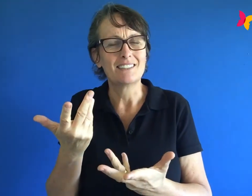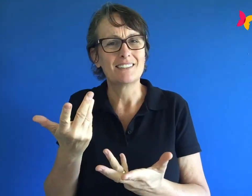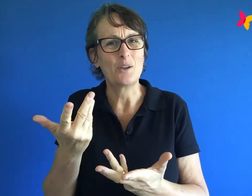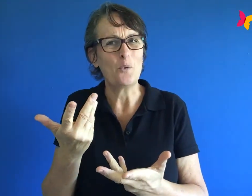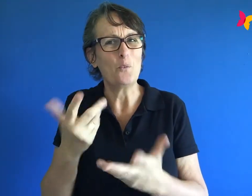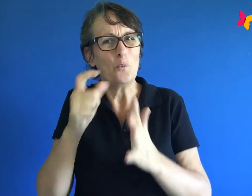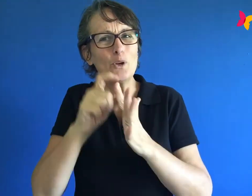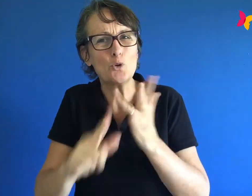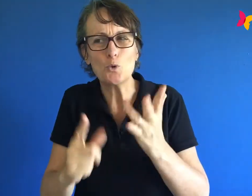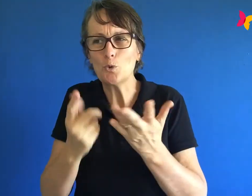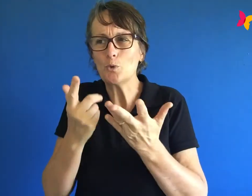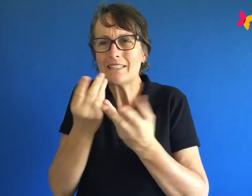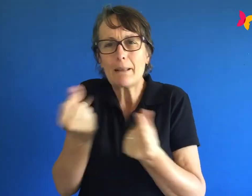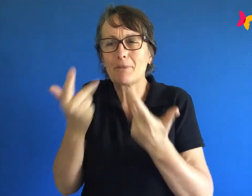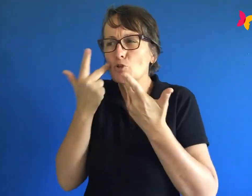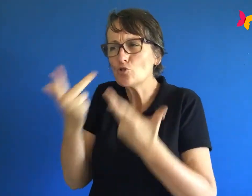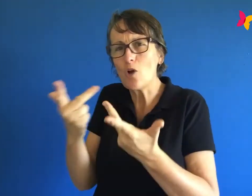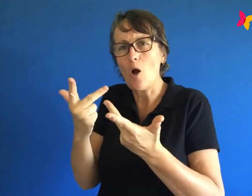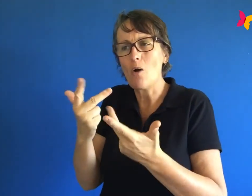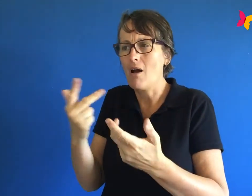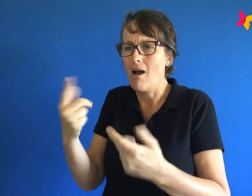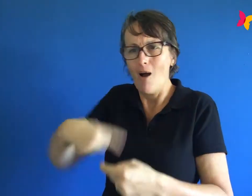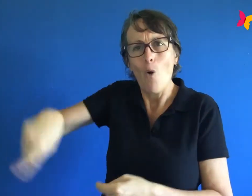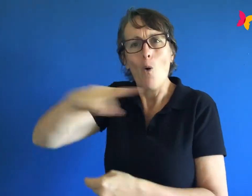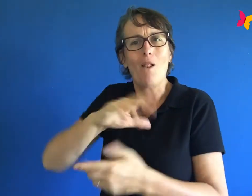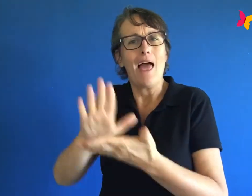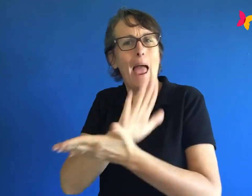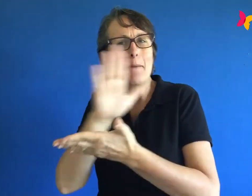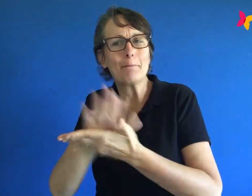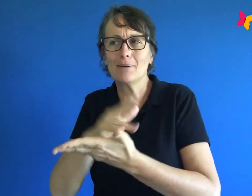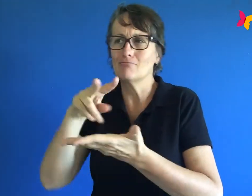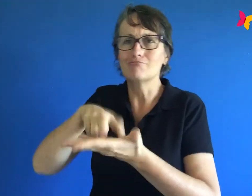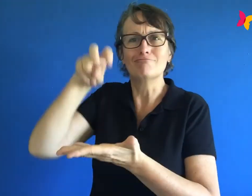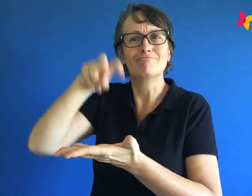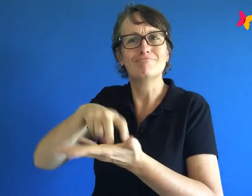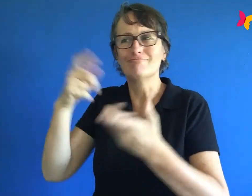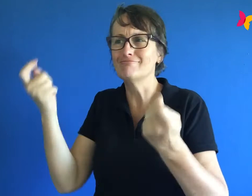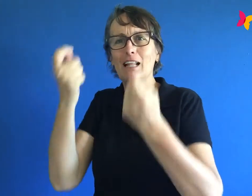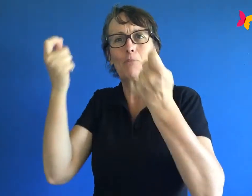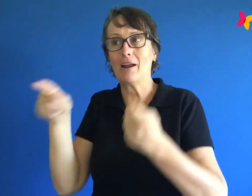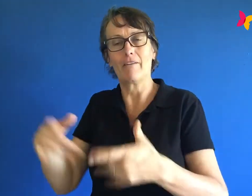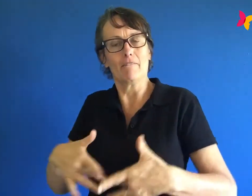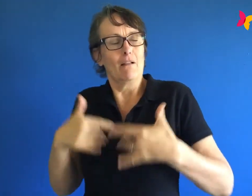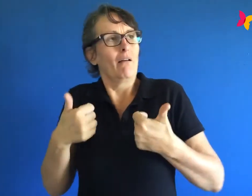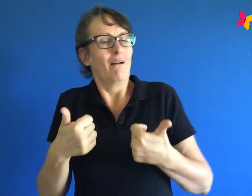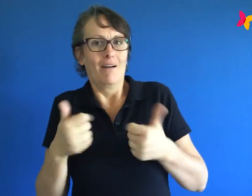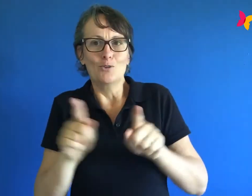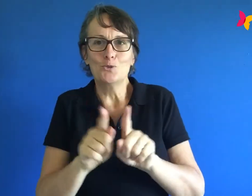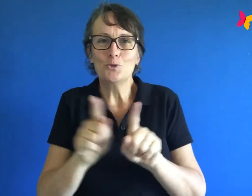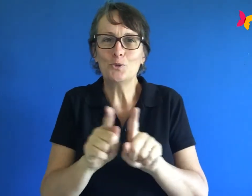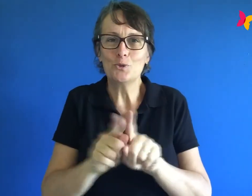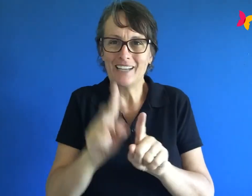things and that sense of accomplishment that he got. Like he felt that we could see this is